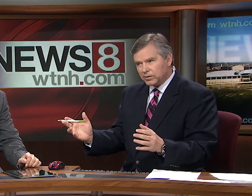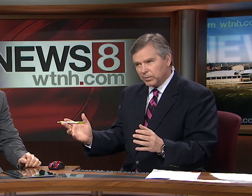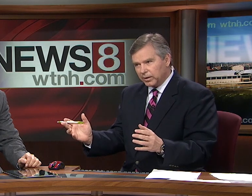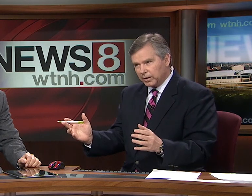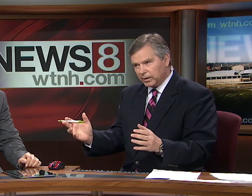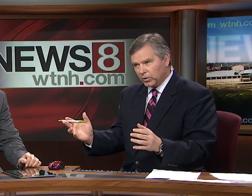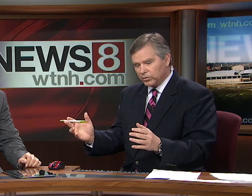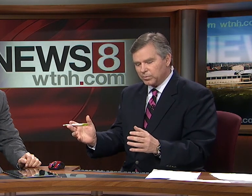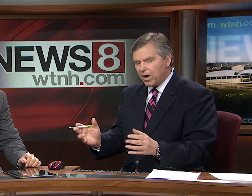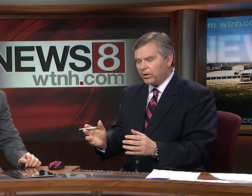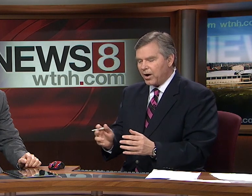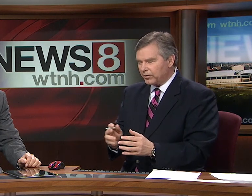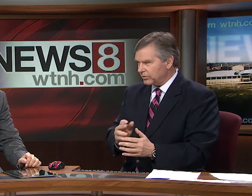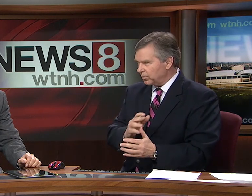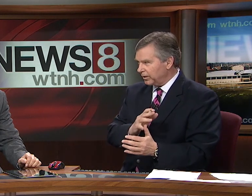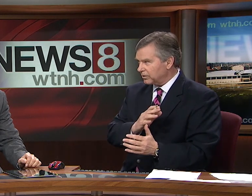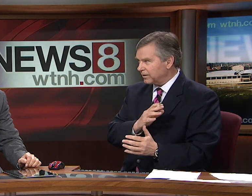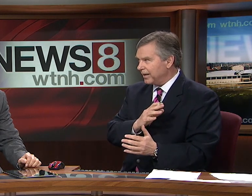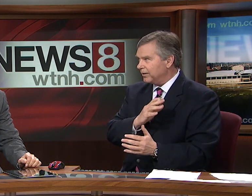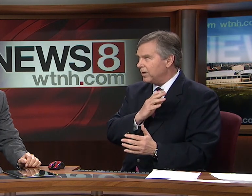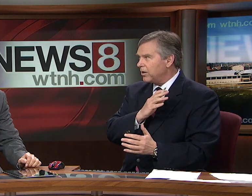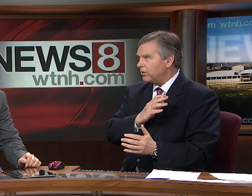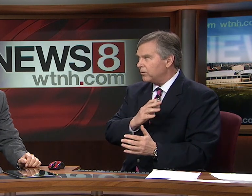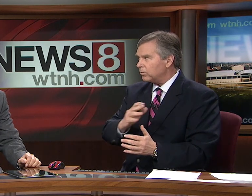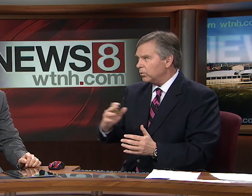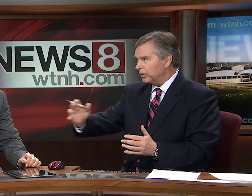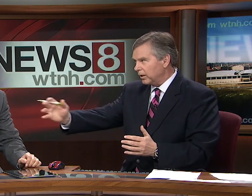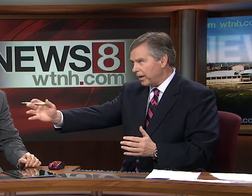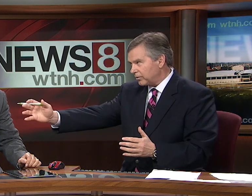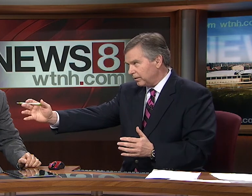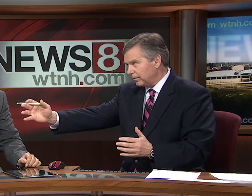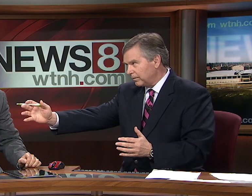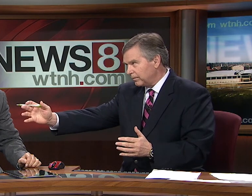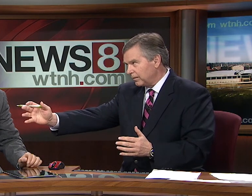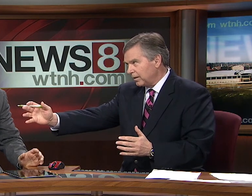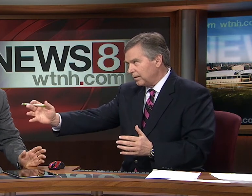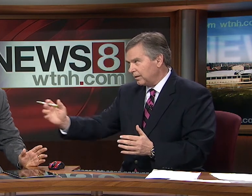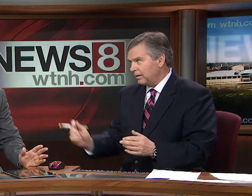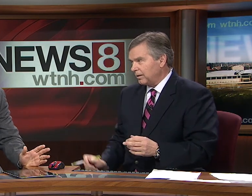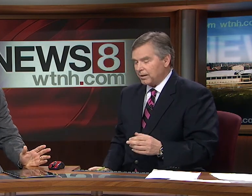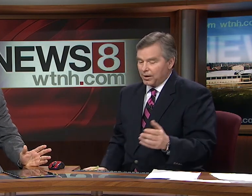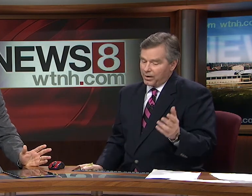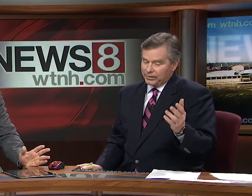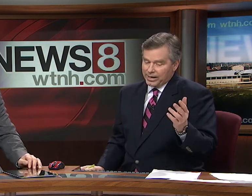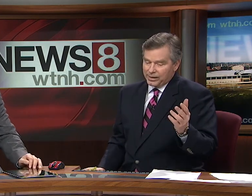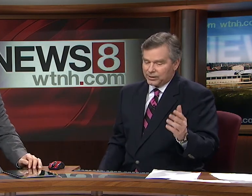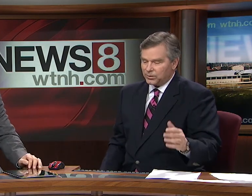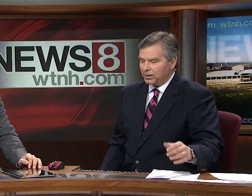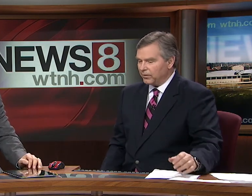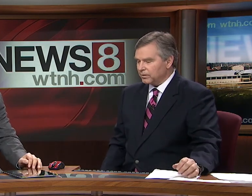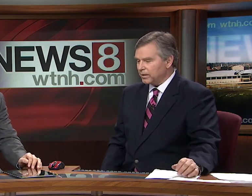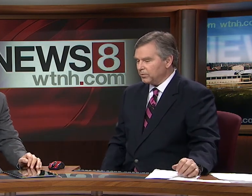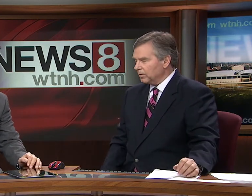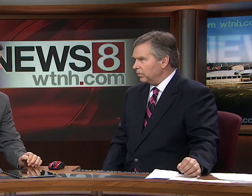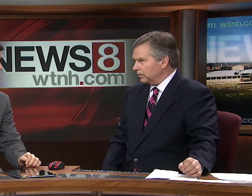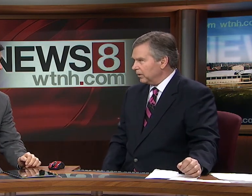the possibility that those power outages will extend through the election. Yeah, and we just don't know. Nobody knows. And